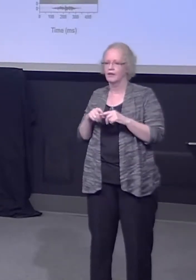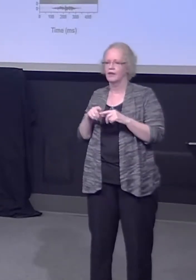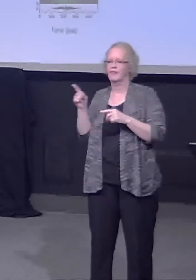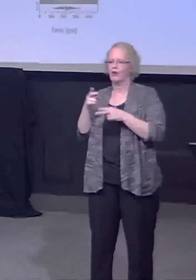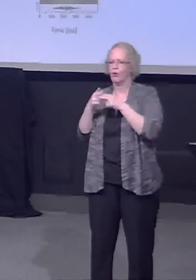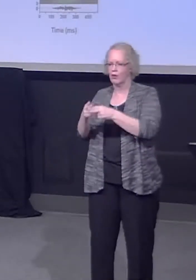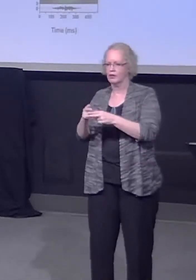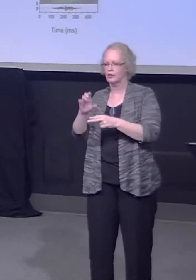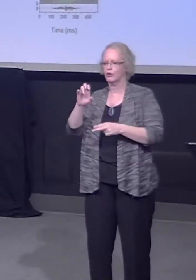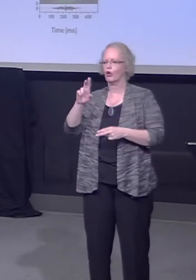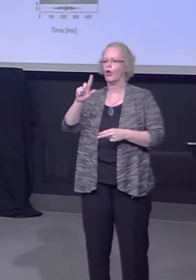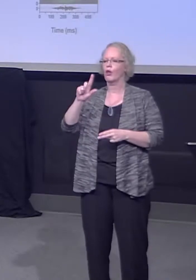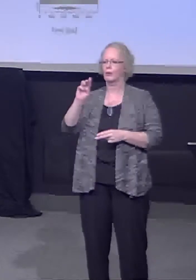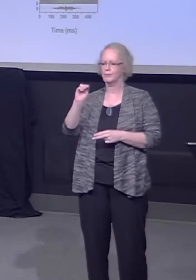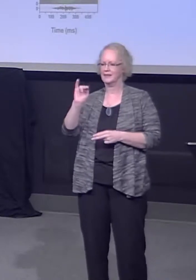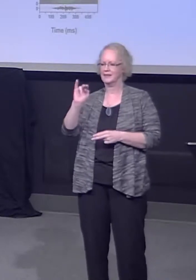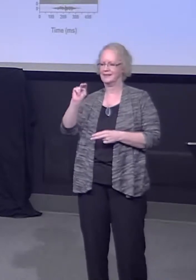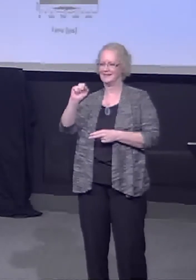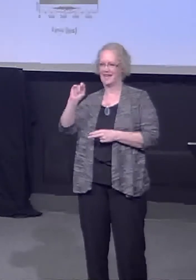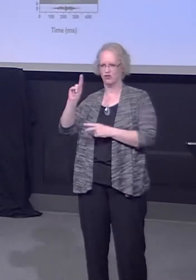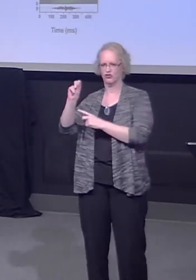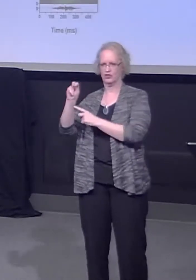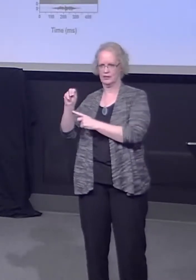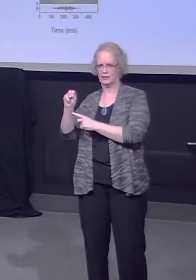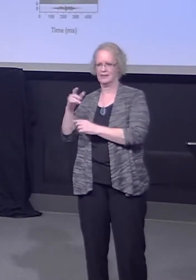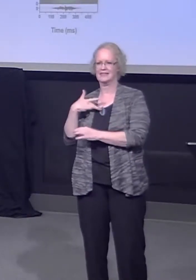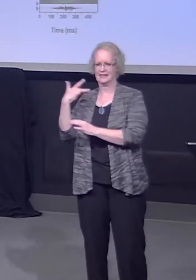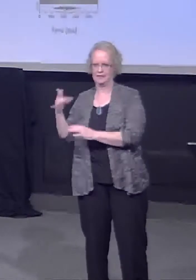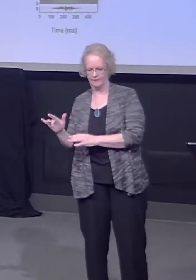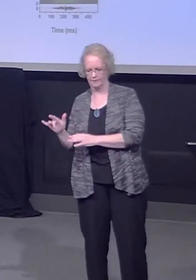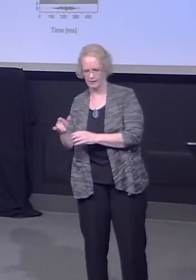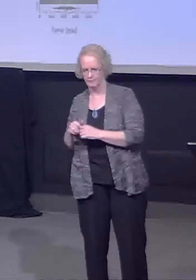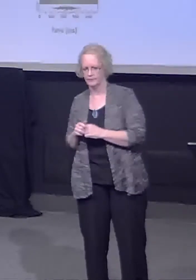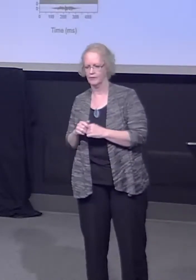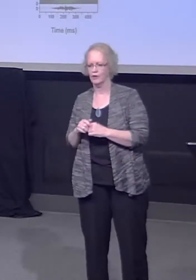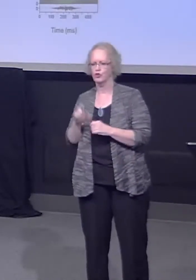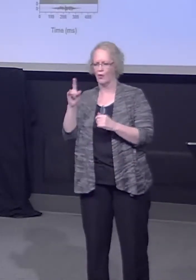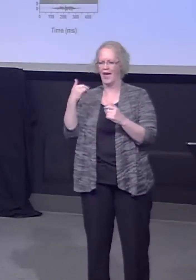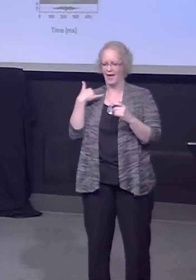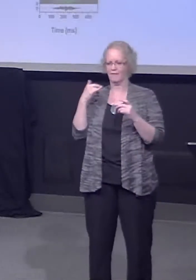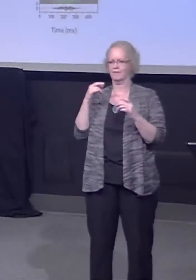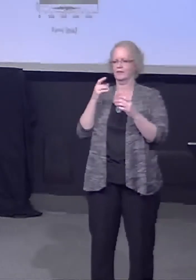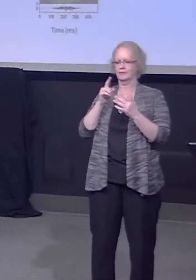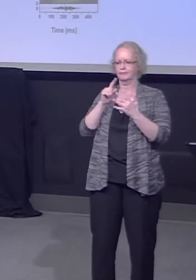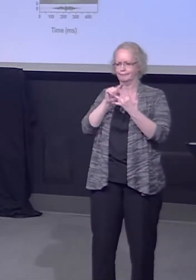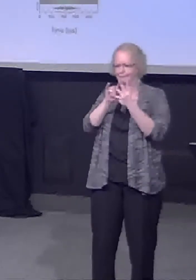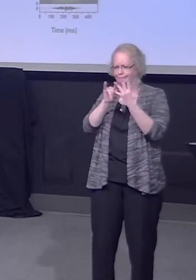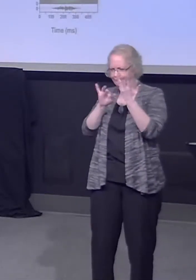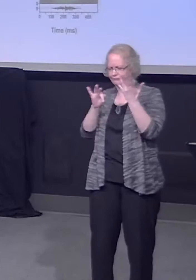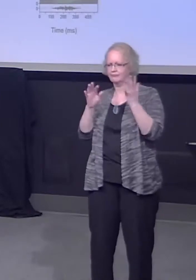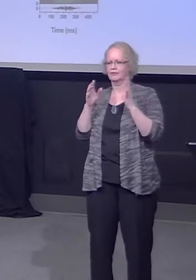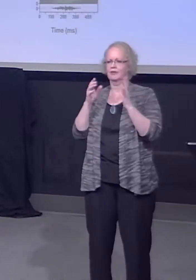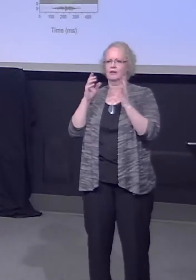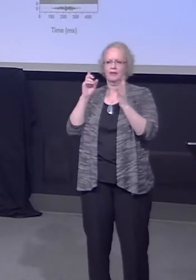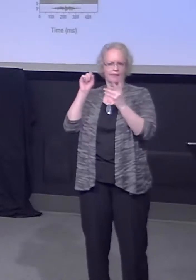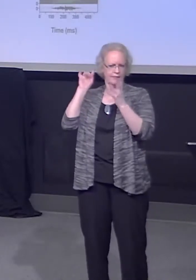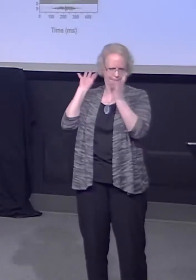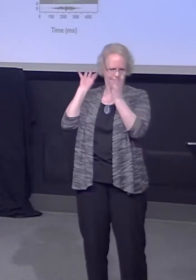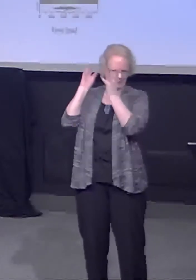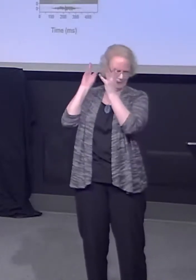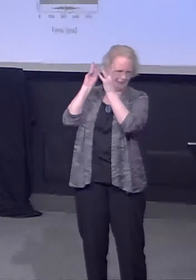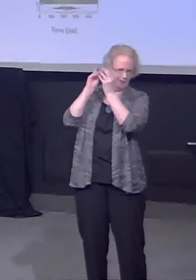have combinatorial networks that add up inputs from lower order neurons or from simpler